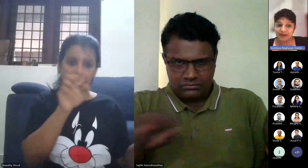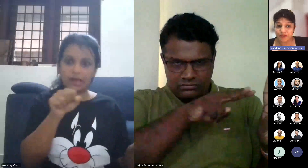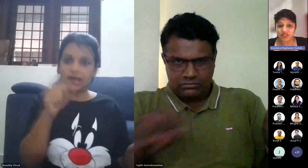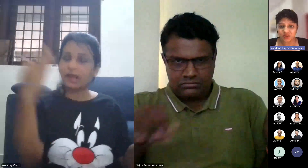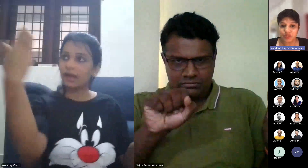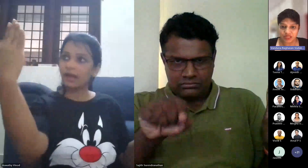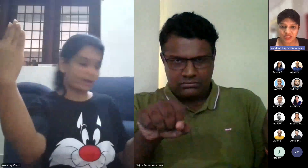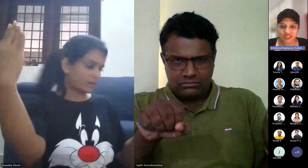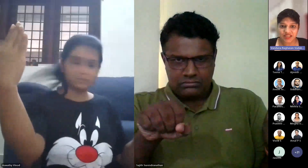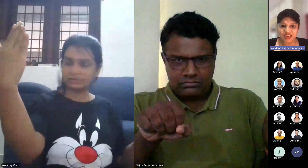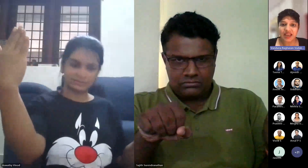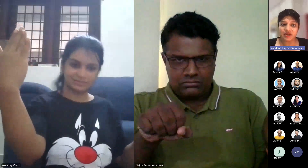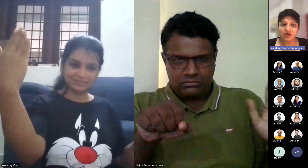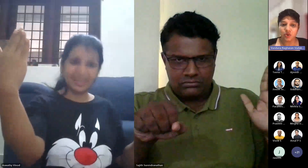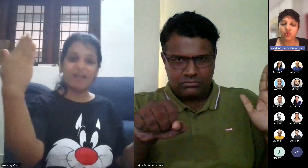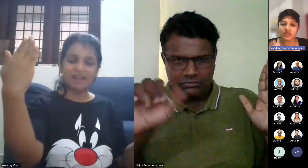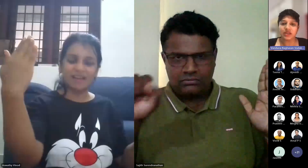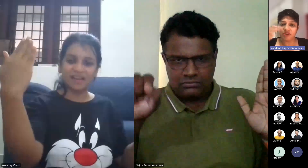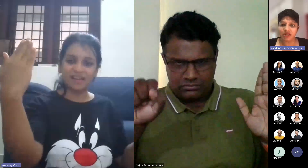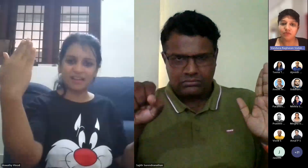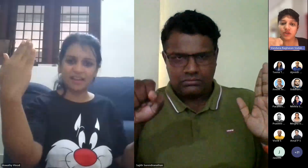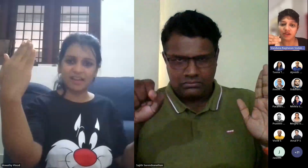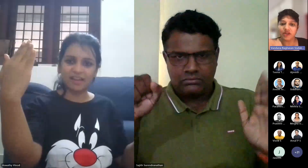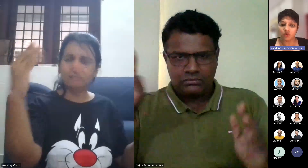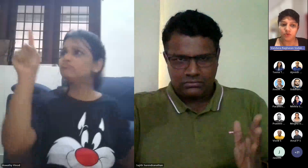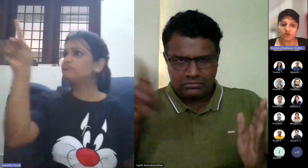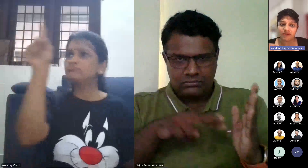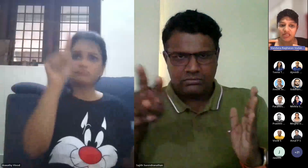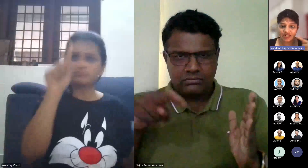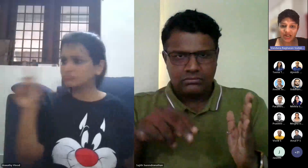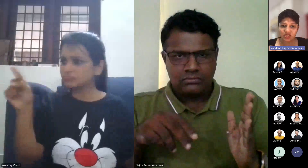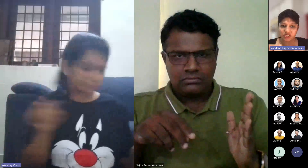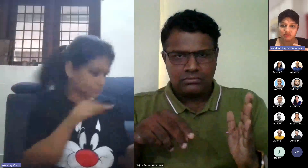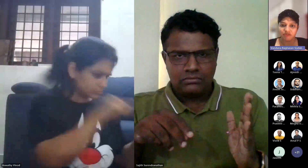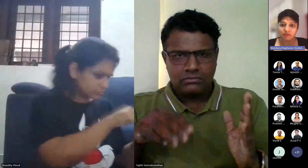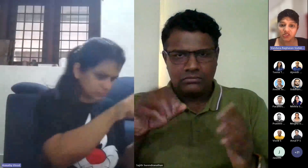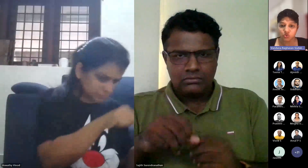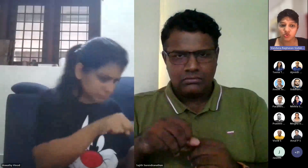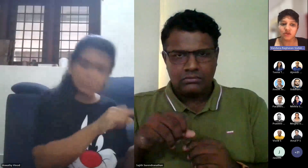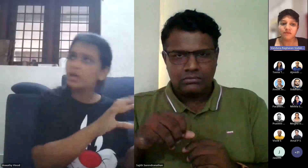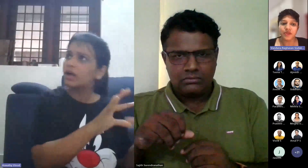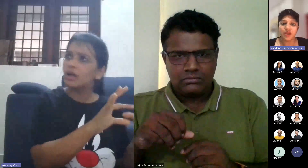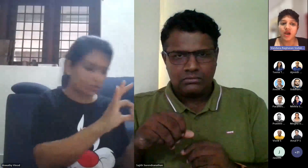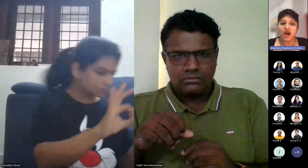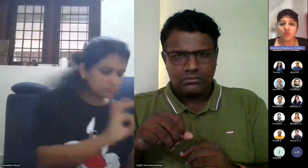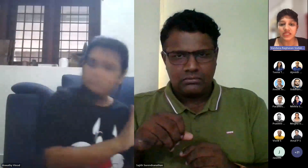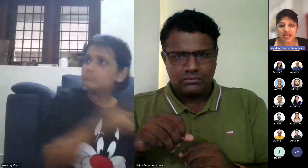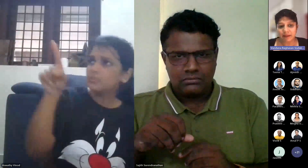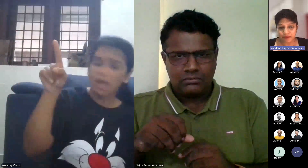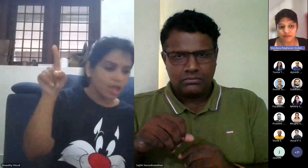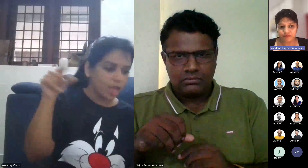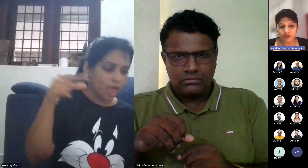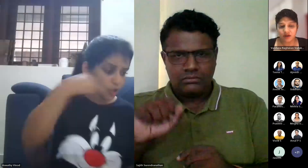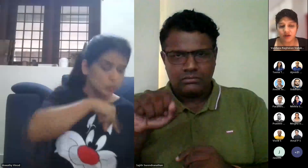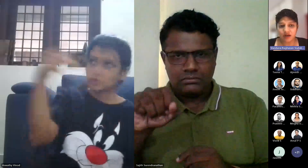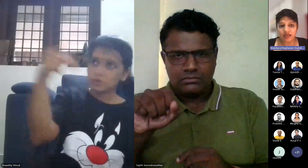the template with us, and look at every input, every output, every interaction from each user, how will it